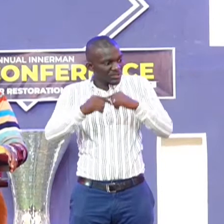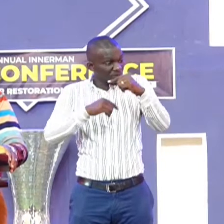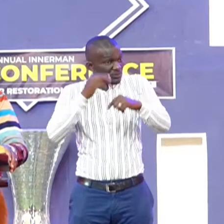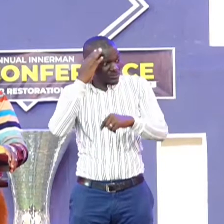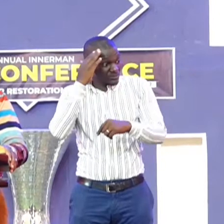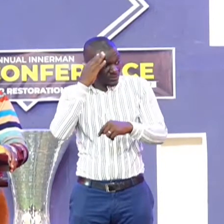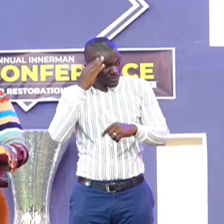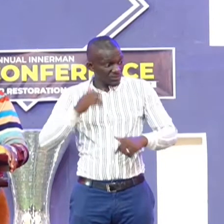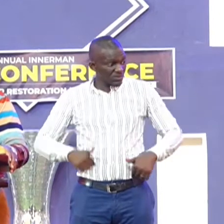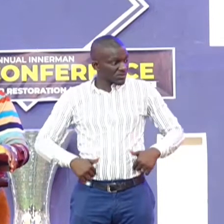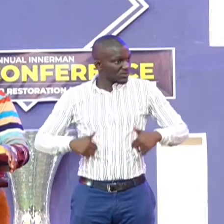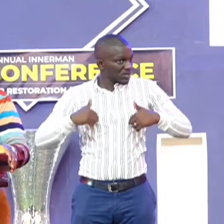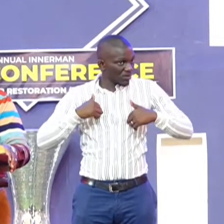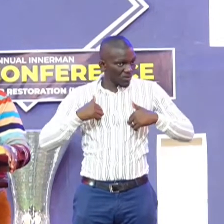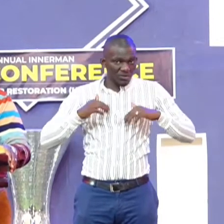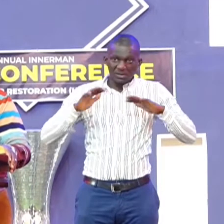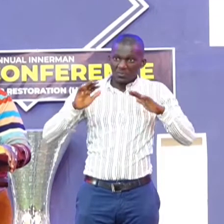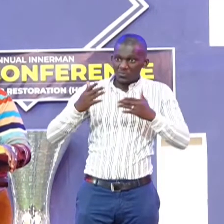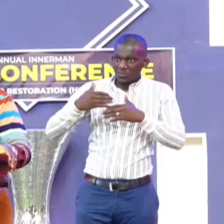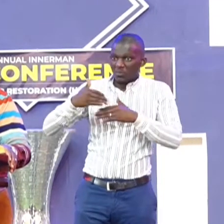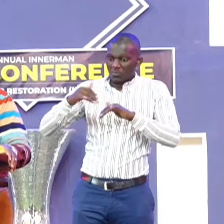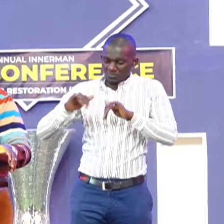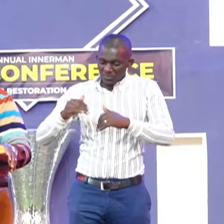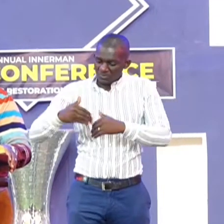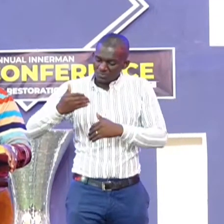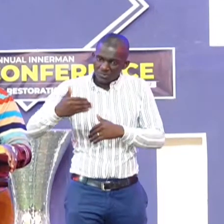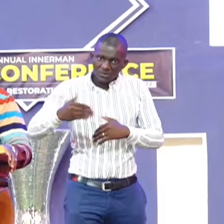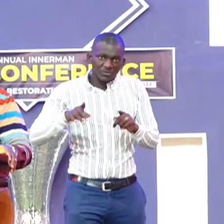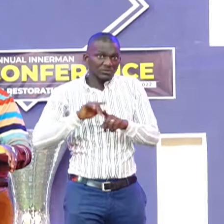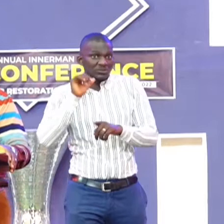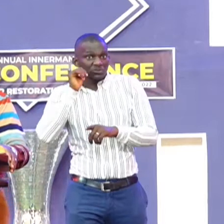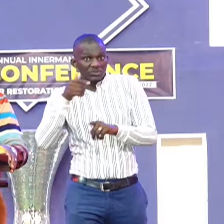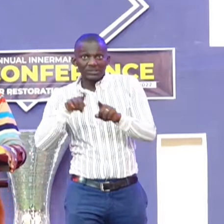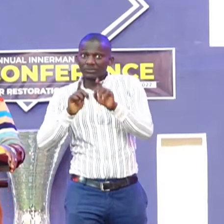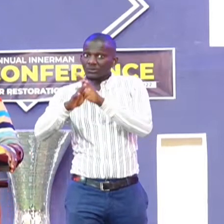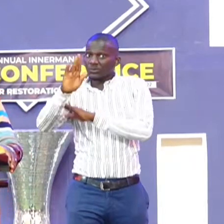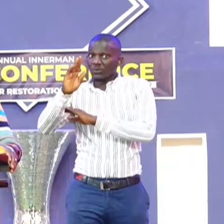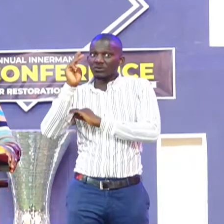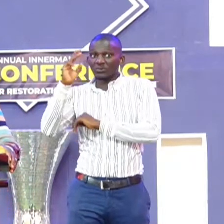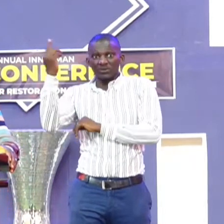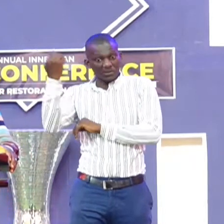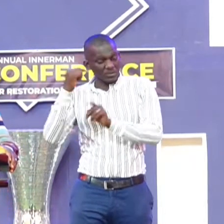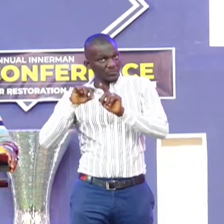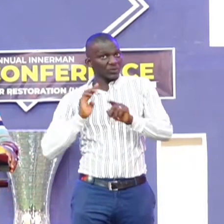Mukama. Okufuruma kwe kwankalakalira ngencha era alijja jetuli